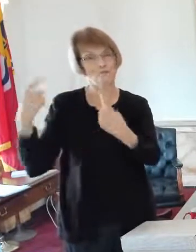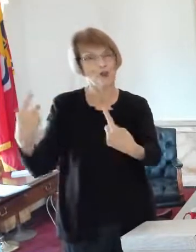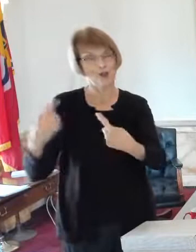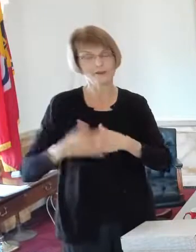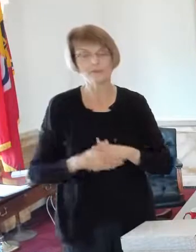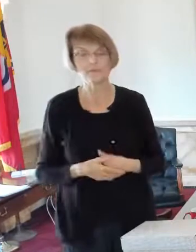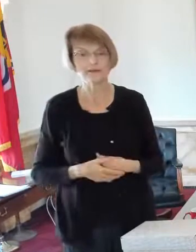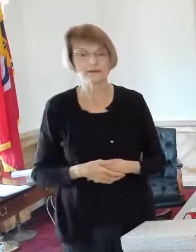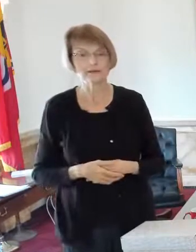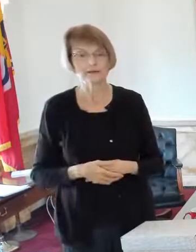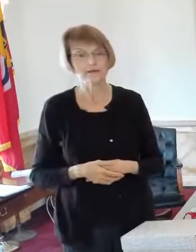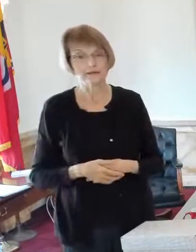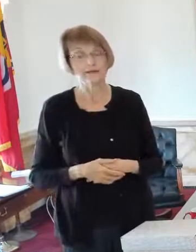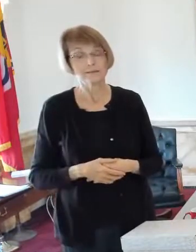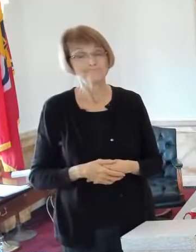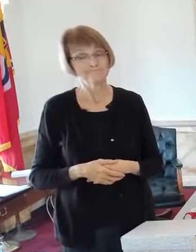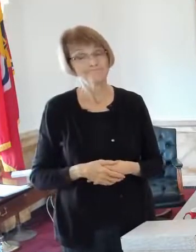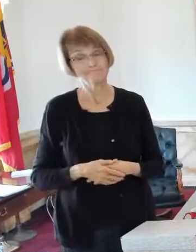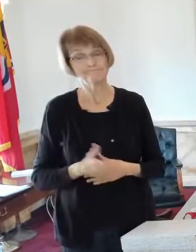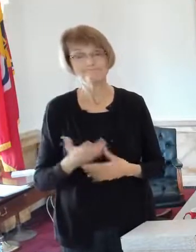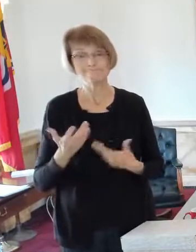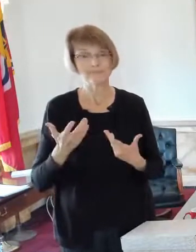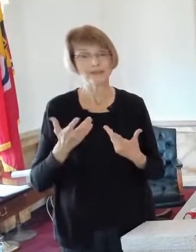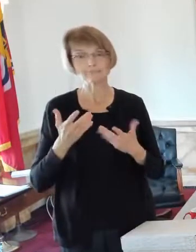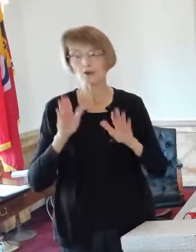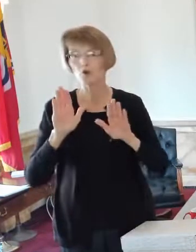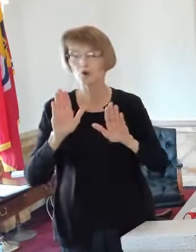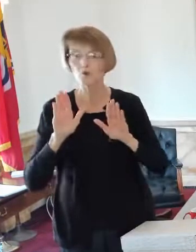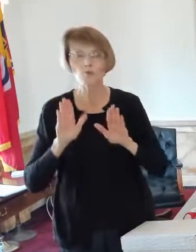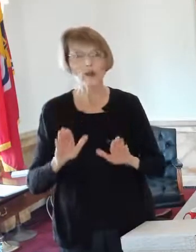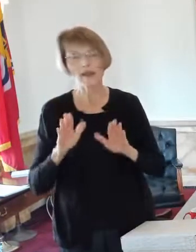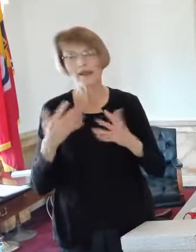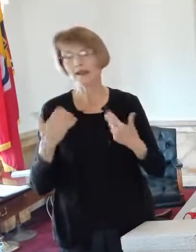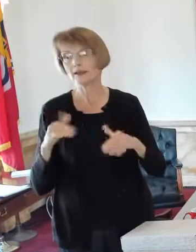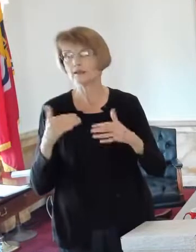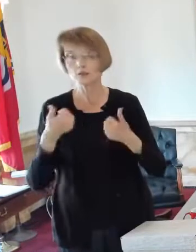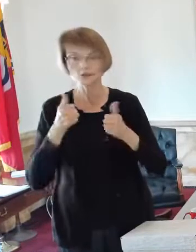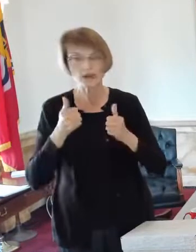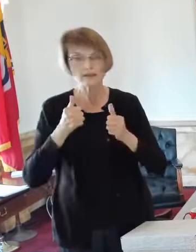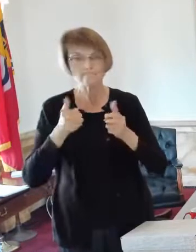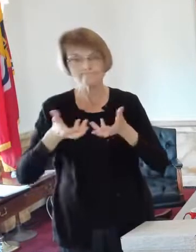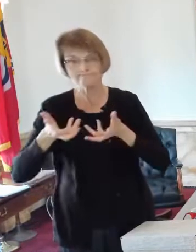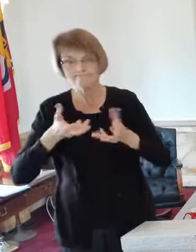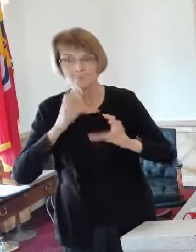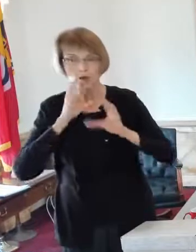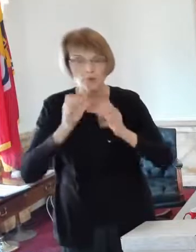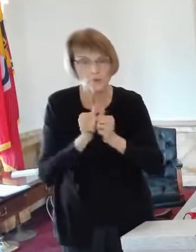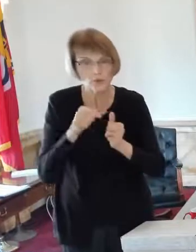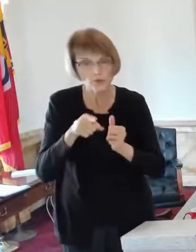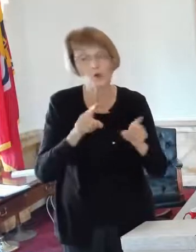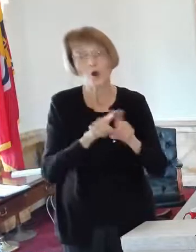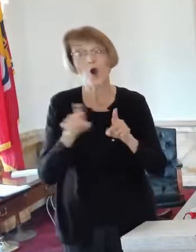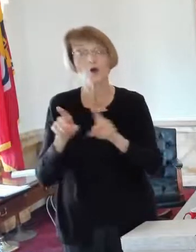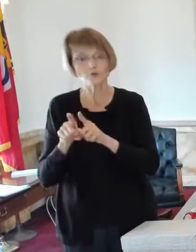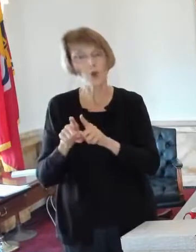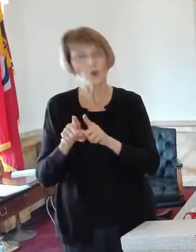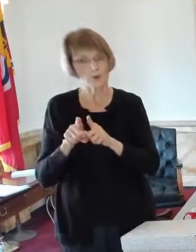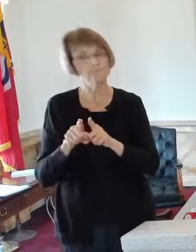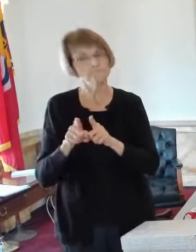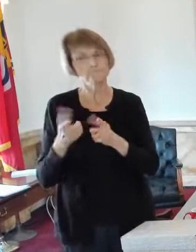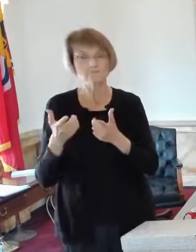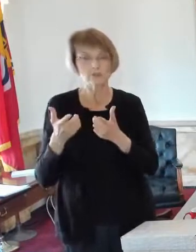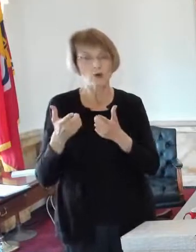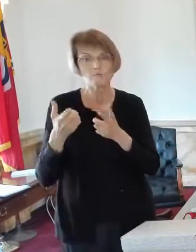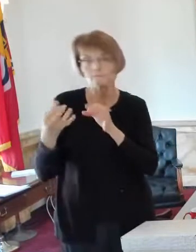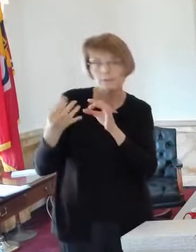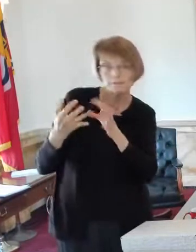And so I think it's been a really a great way to be able to try to communicate with you and to also hear from you. So